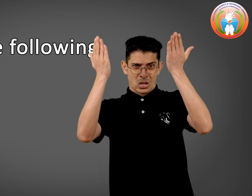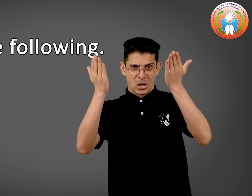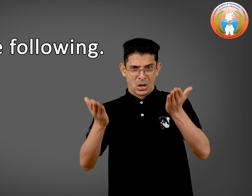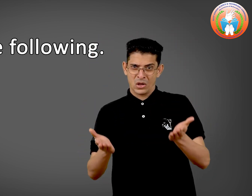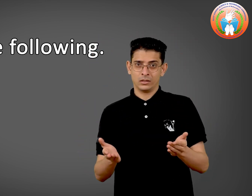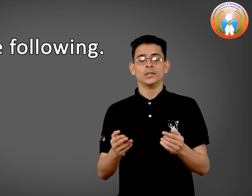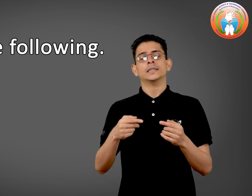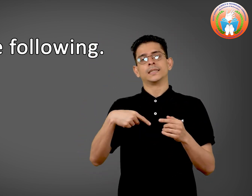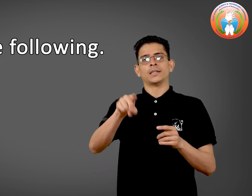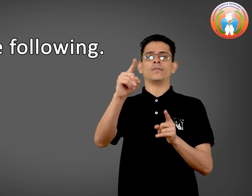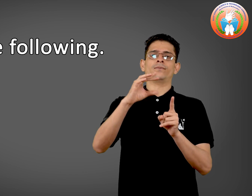Do the following.